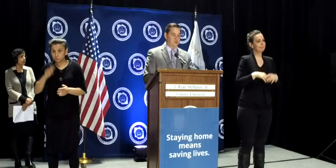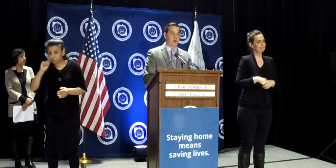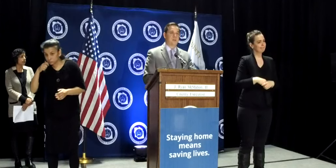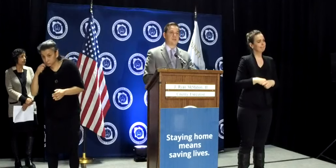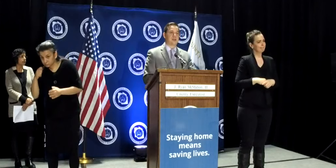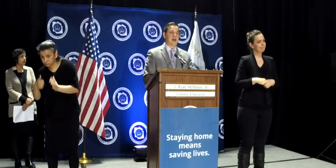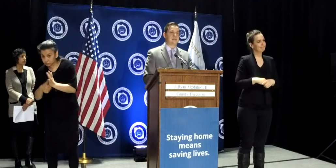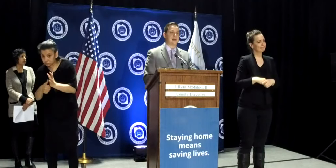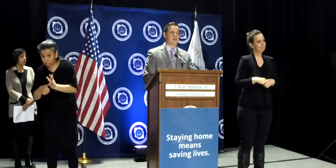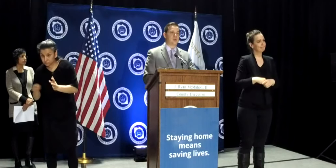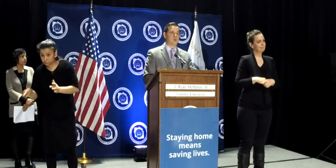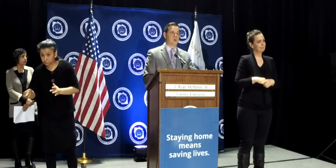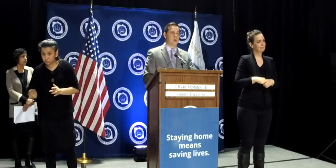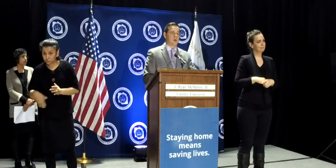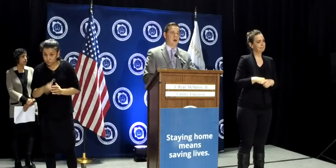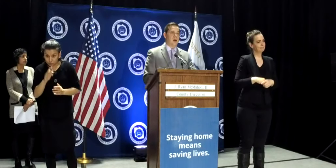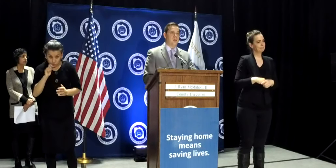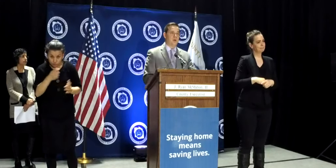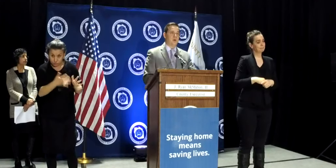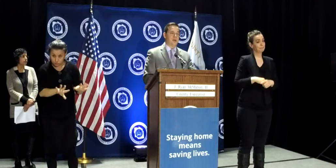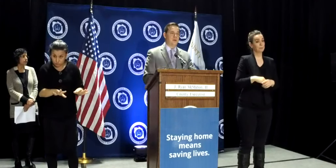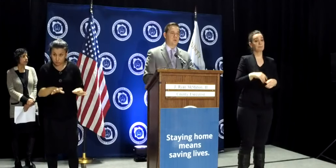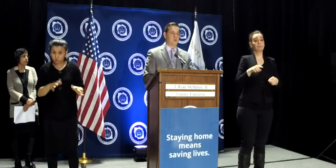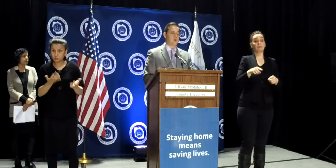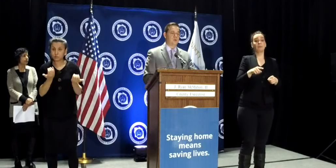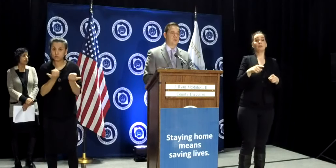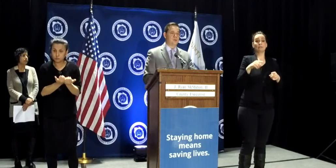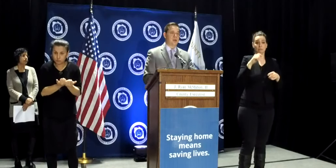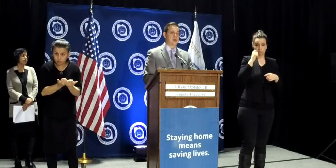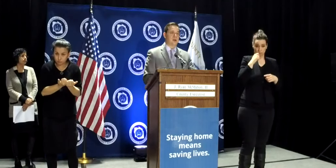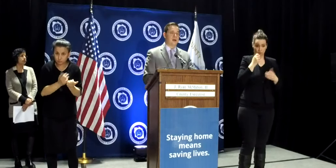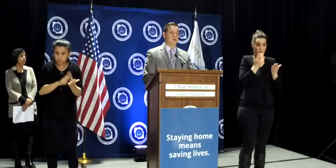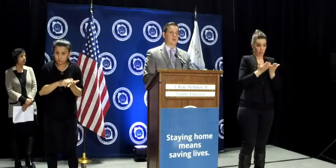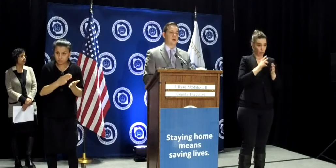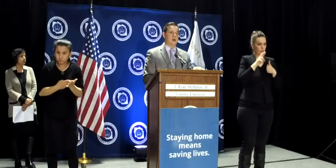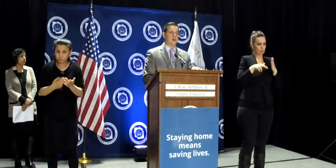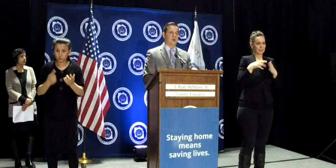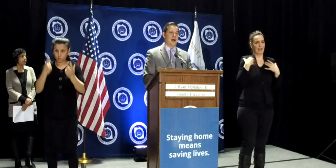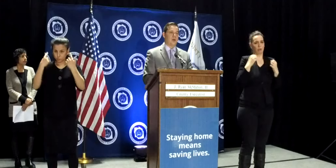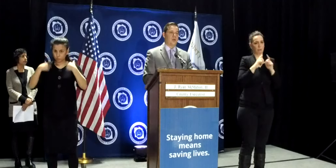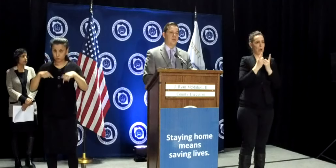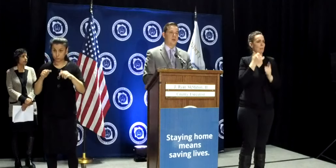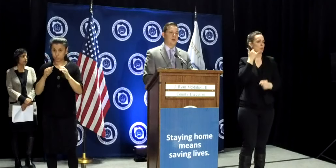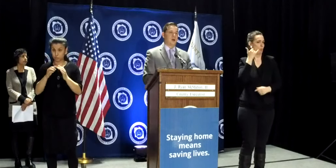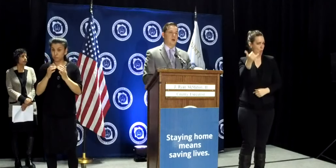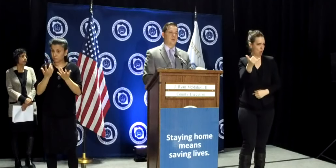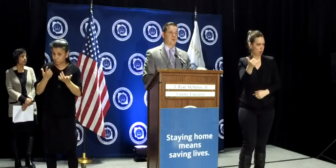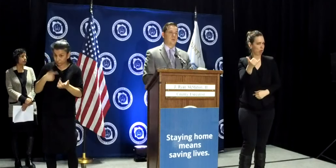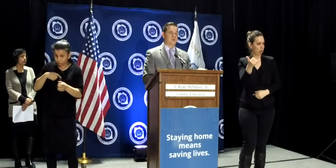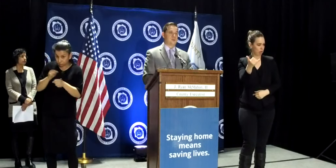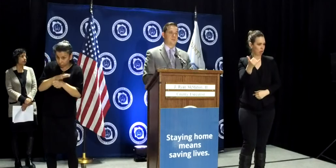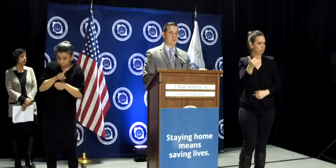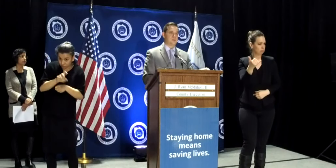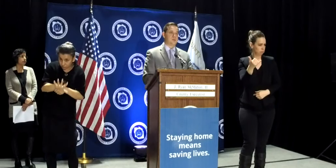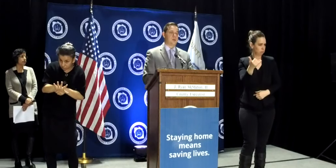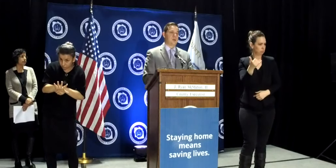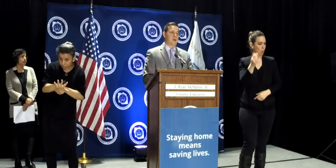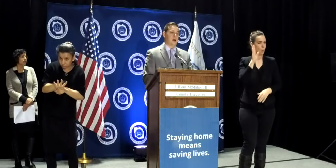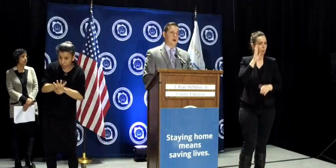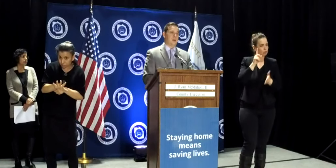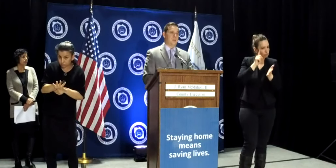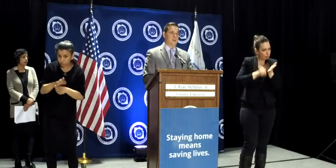the health department is going to contact you. They're going to interview you, check on your health, your